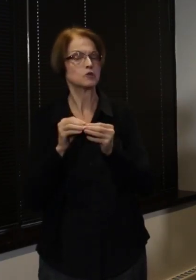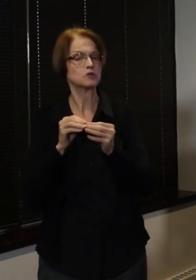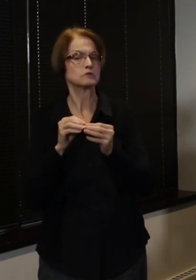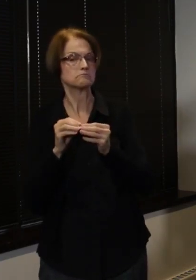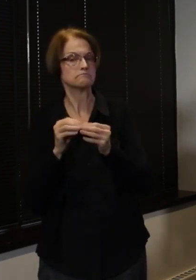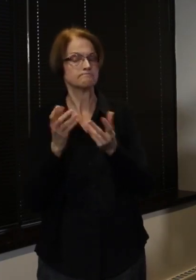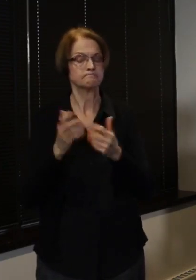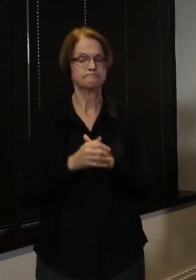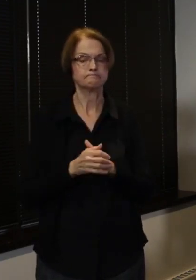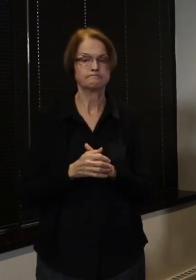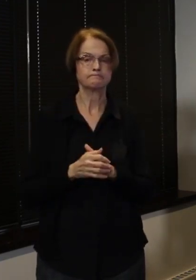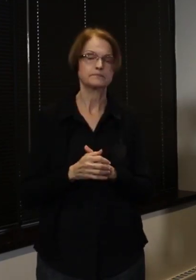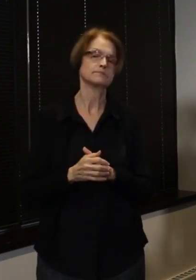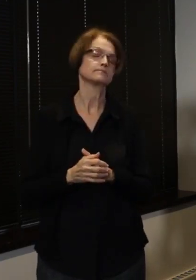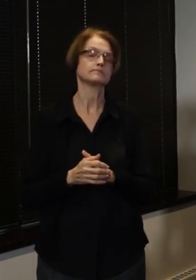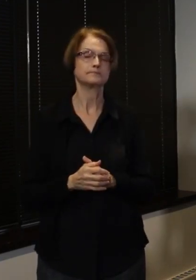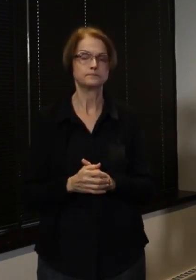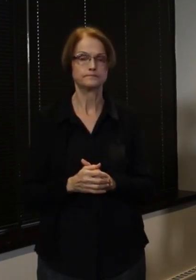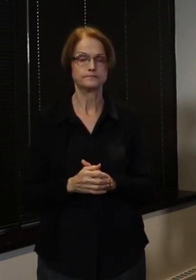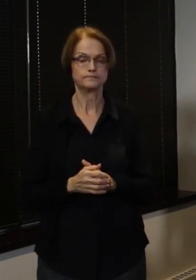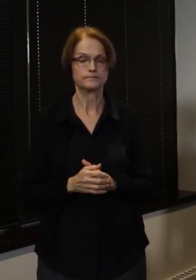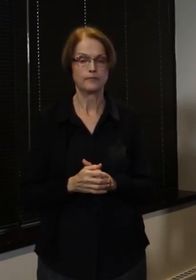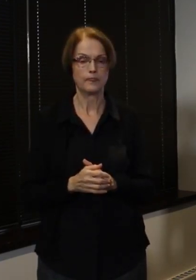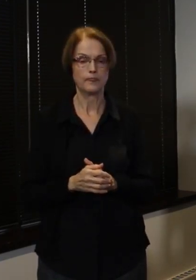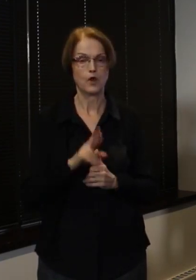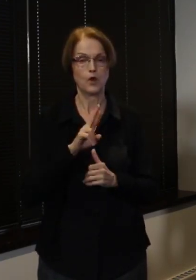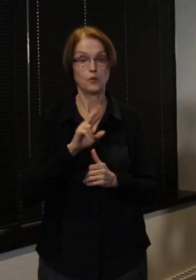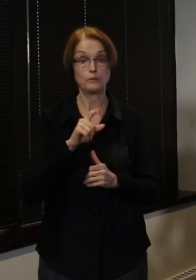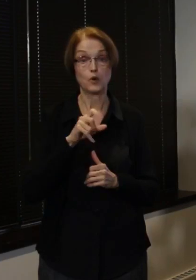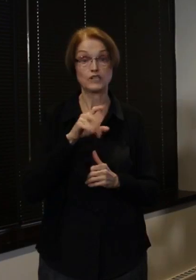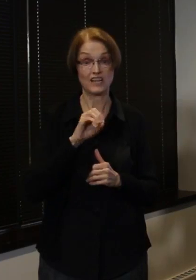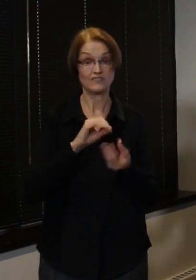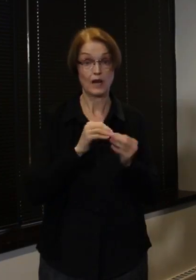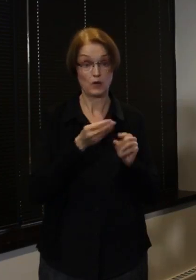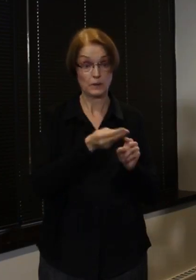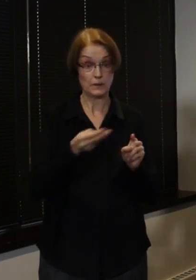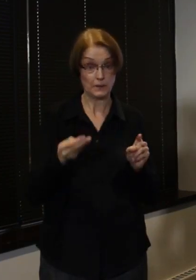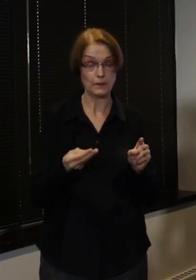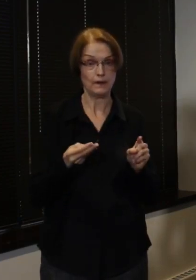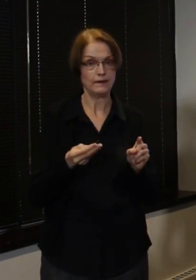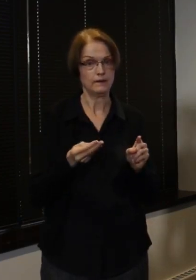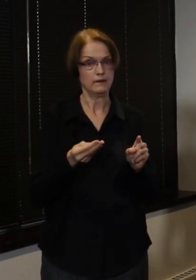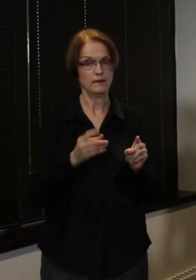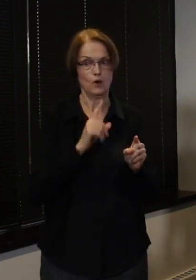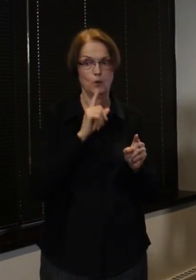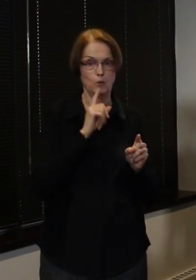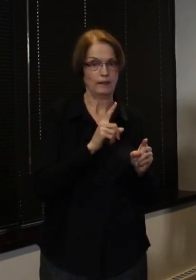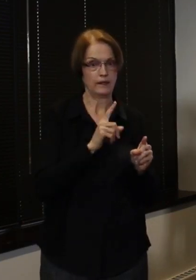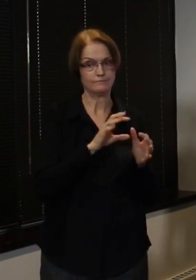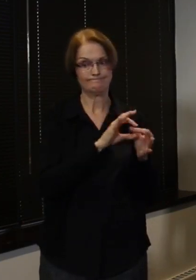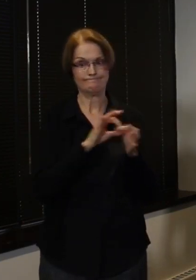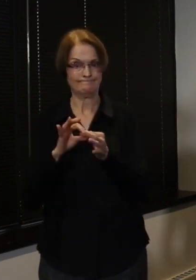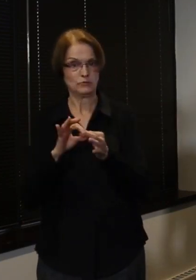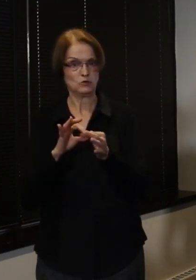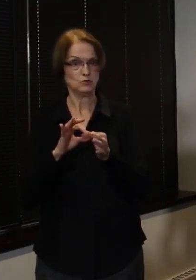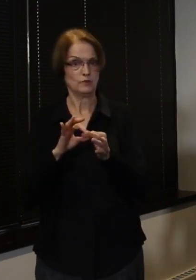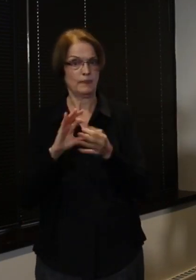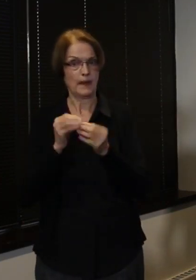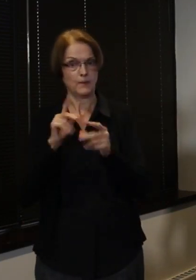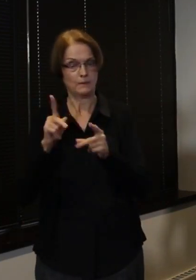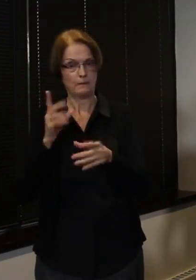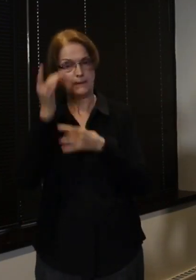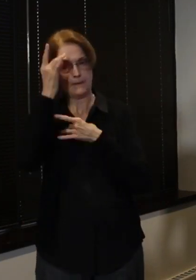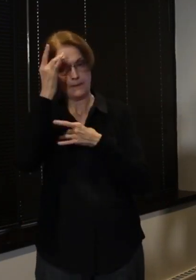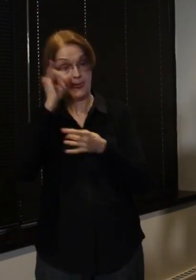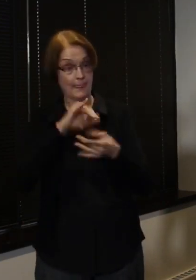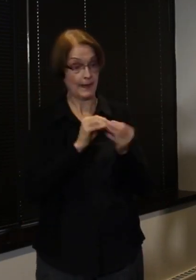comfortable. Our reproductive number, which is dependent upon some of those cases, has been ticking down, and